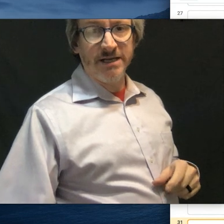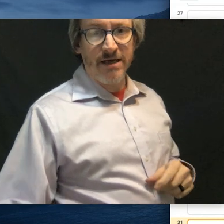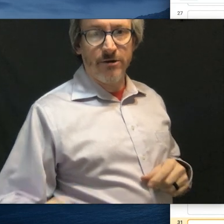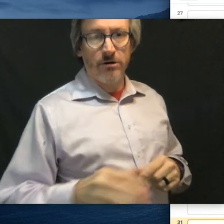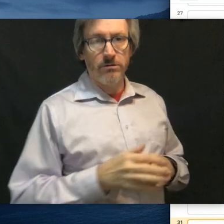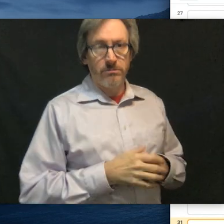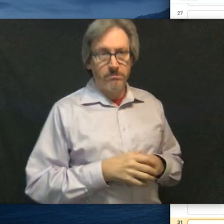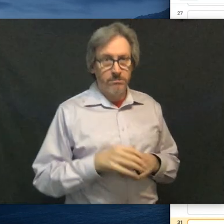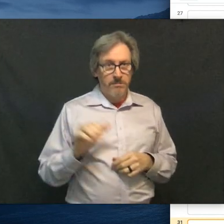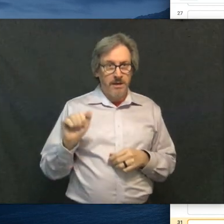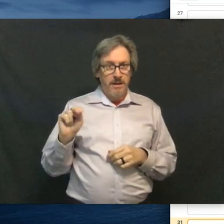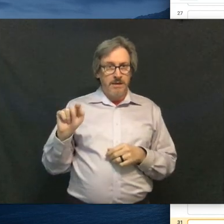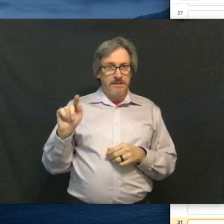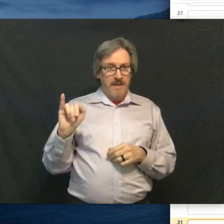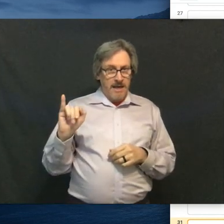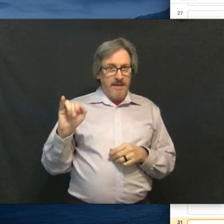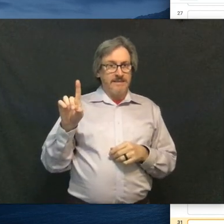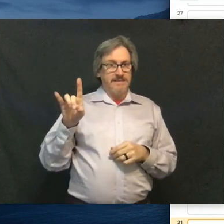those together,